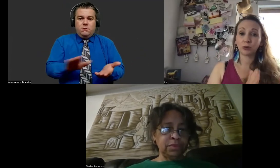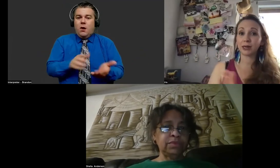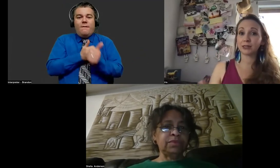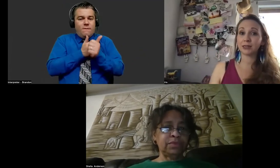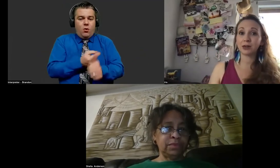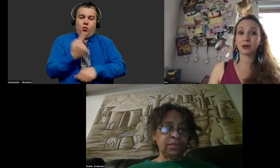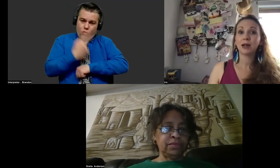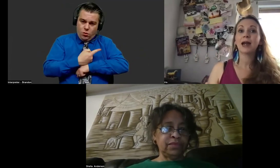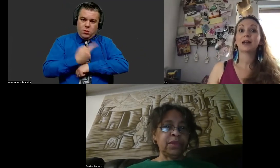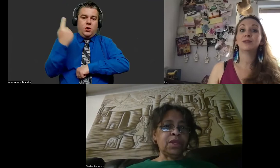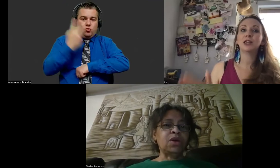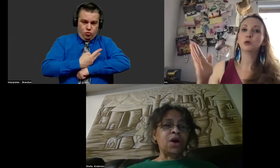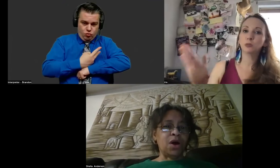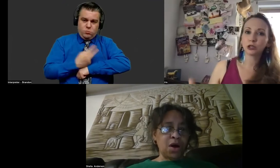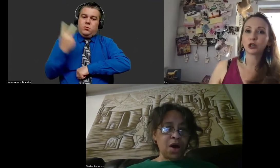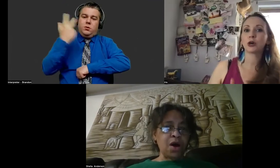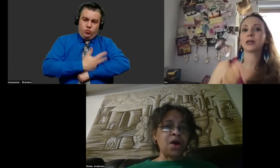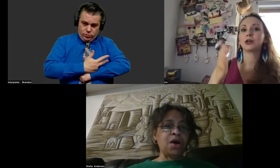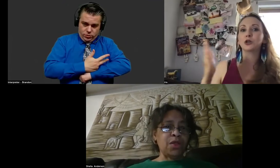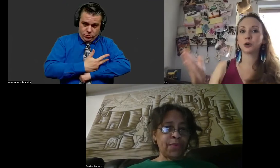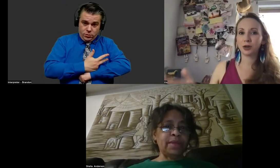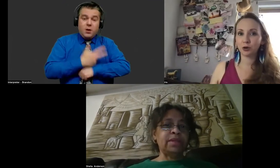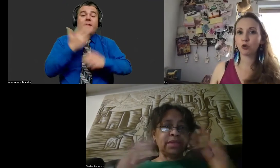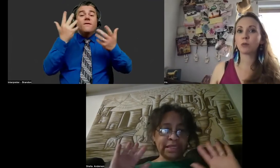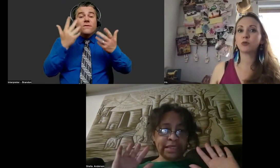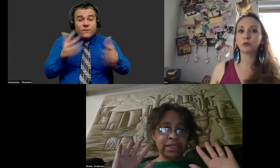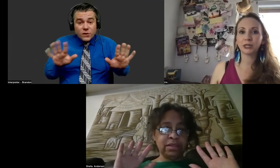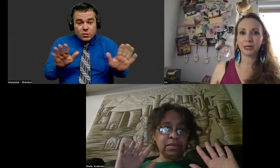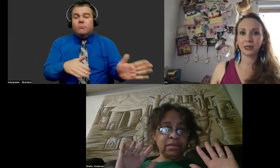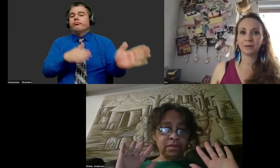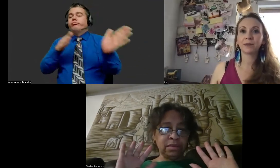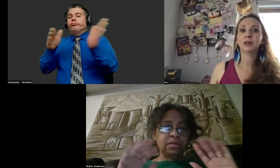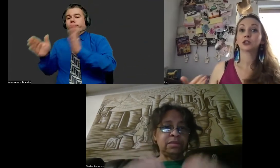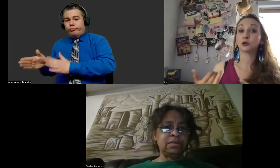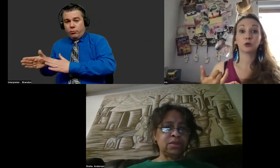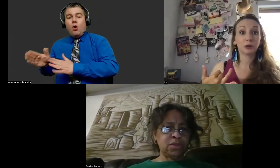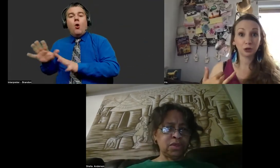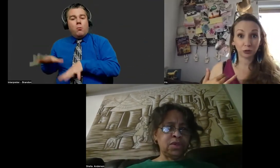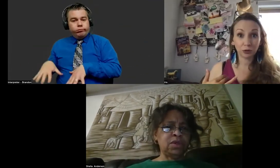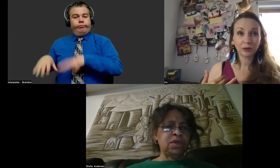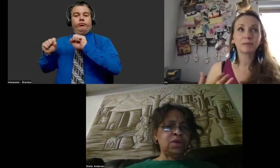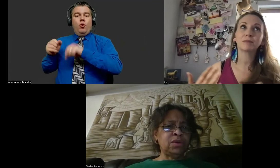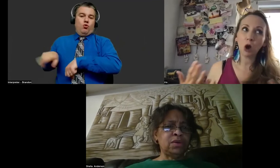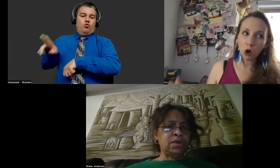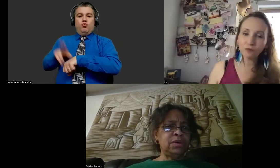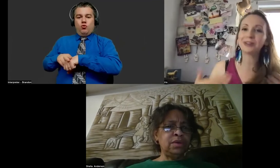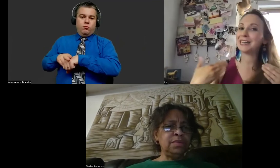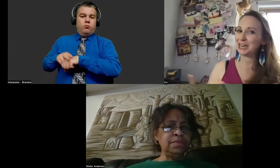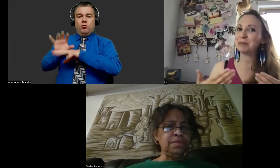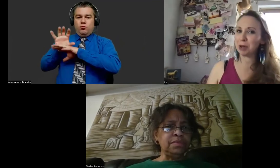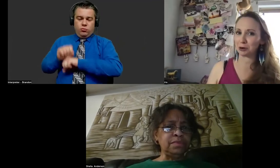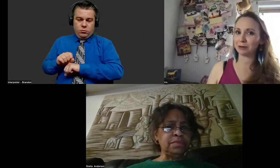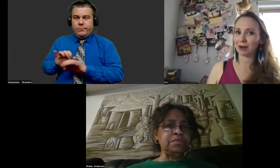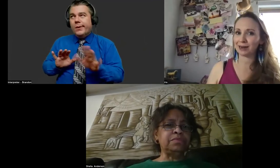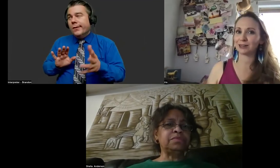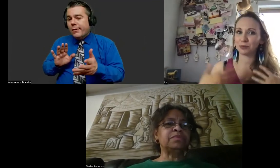those 3 days in there. And then you will start in on your normal routine. So you'll hopefully